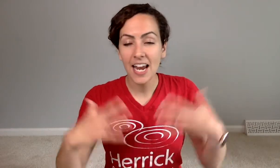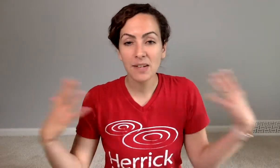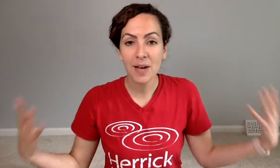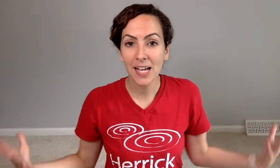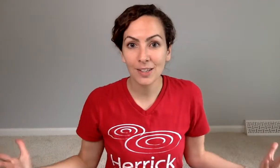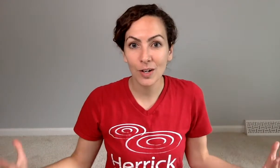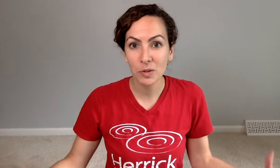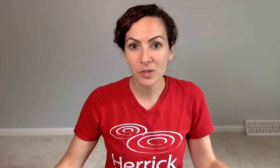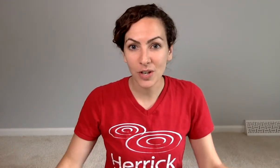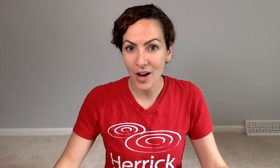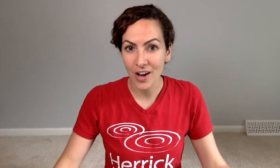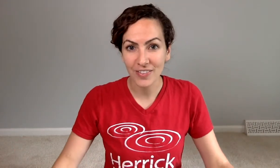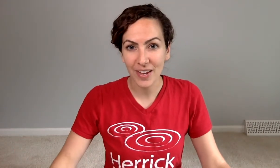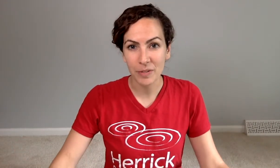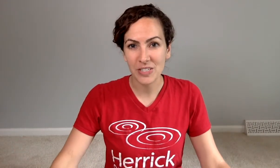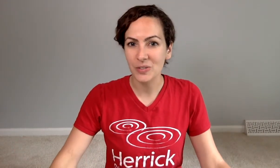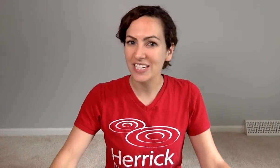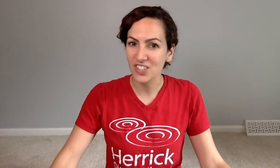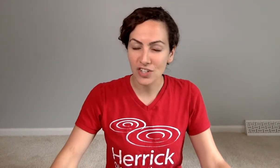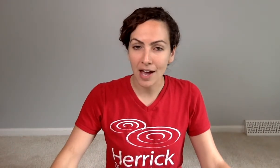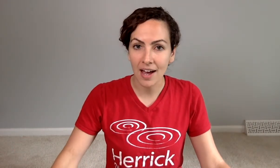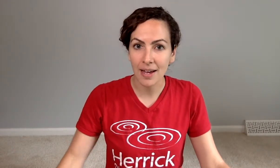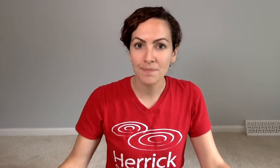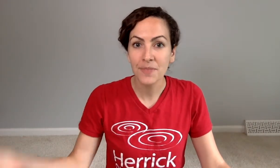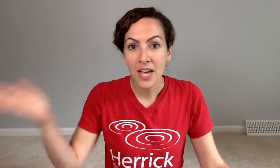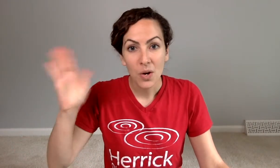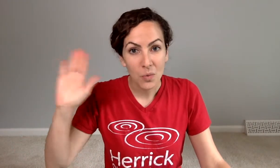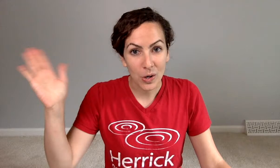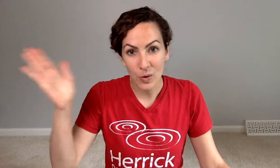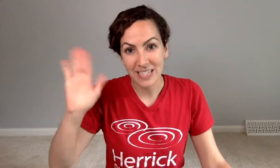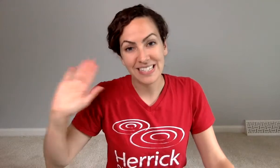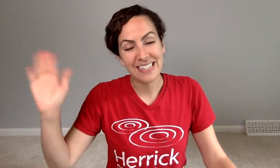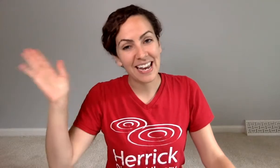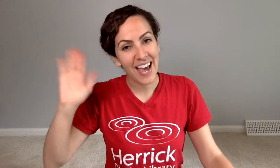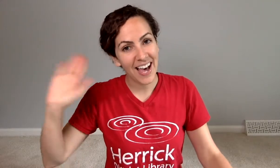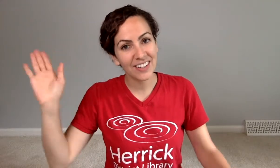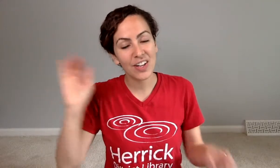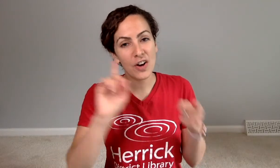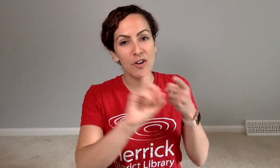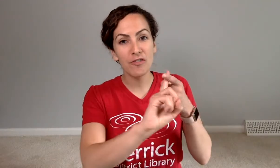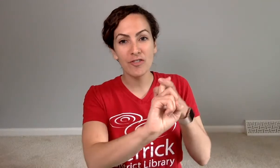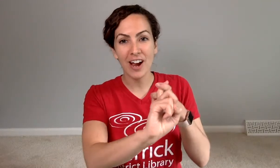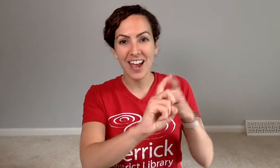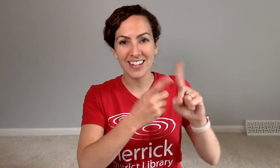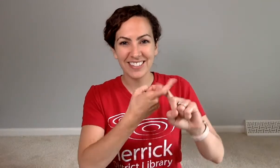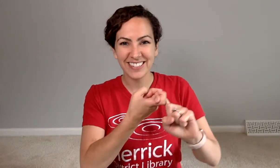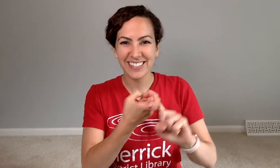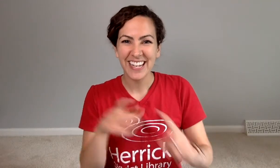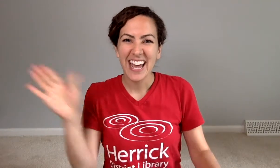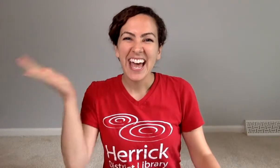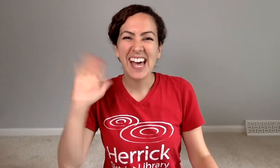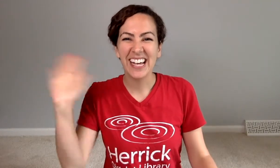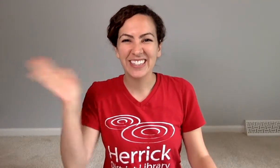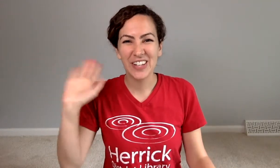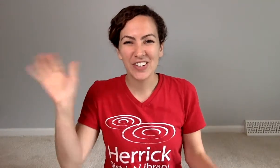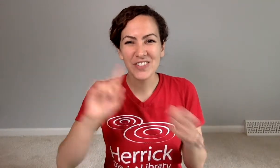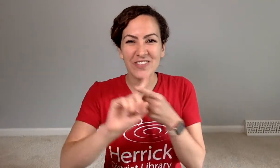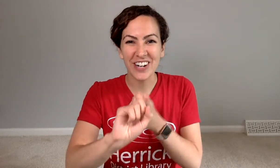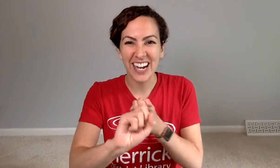same hello song that we do each time. We're going to say, hello, friends. Hello,